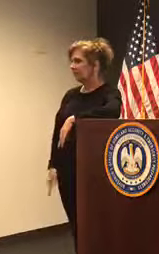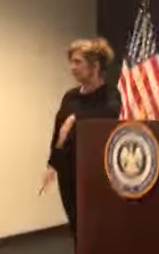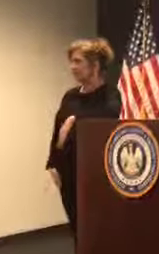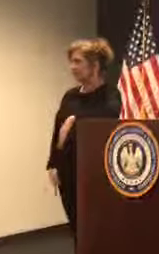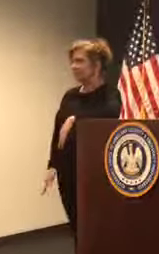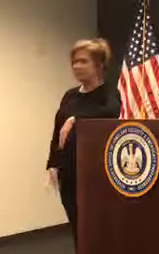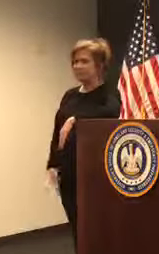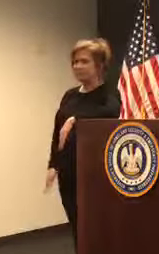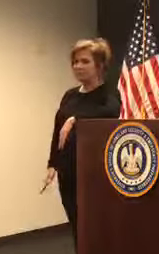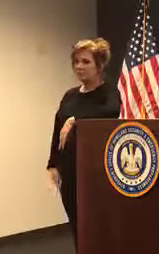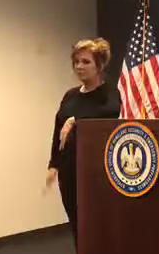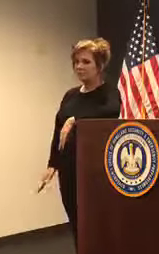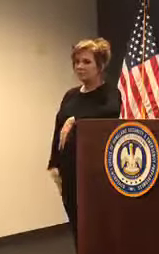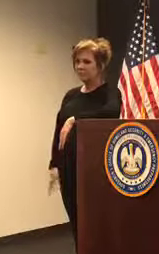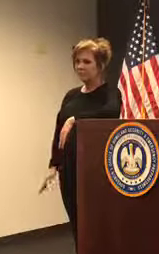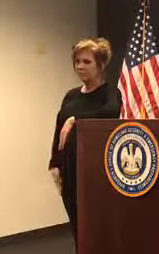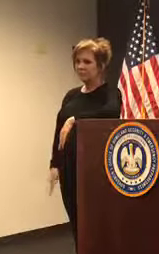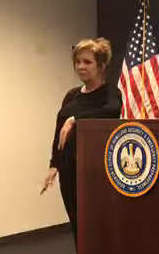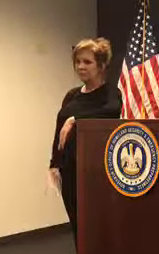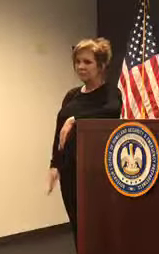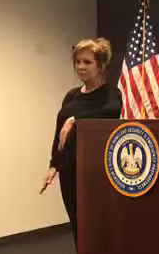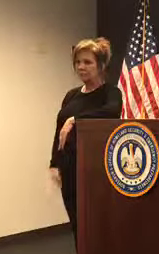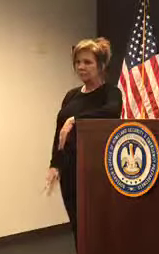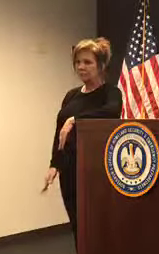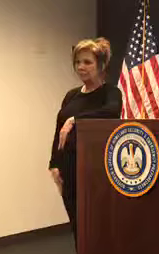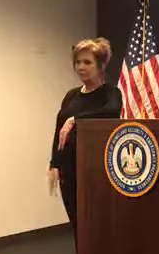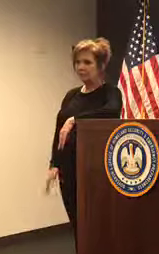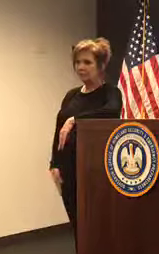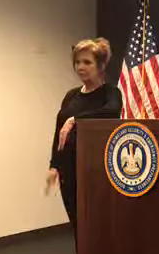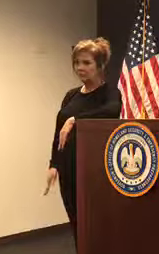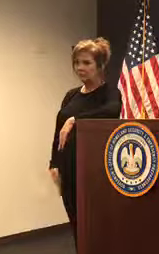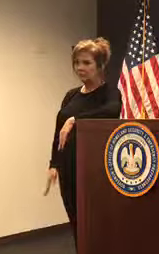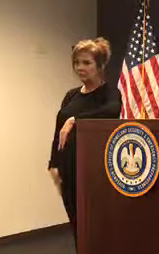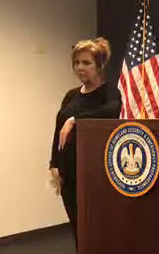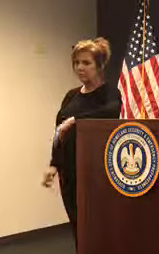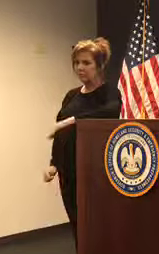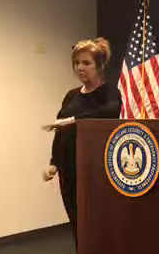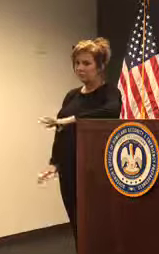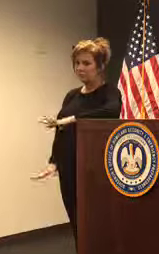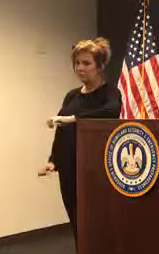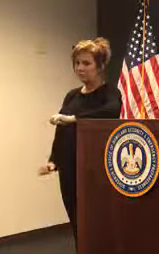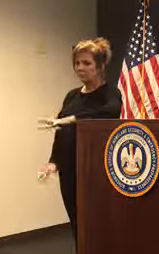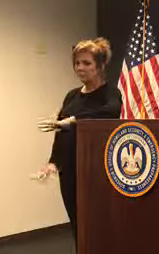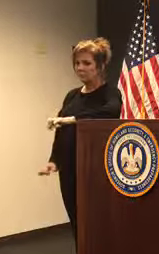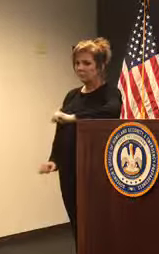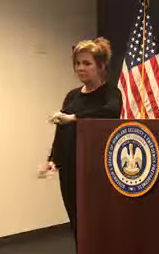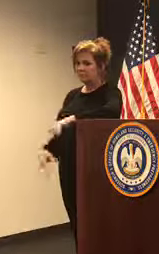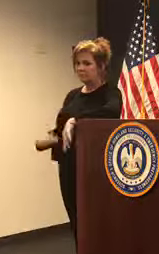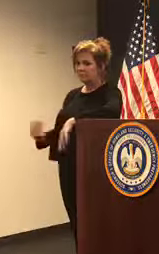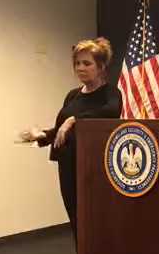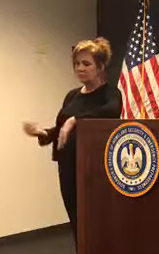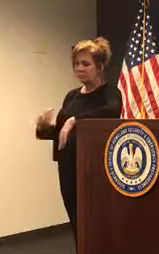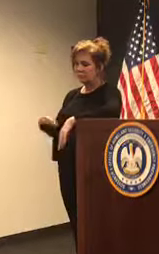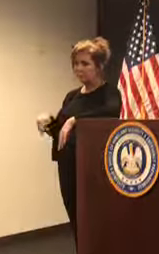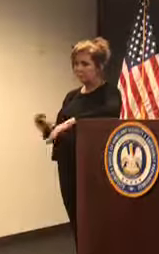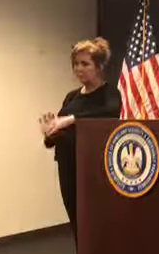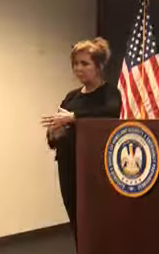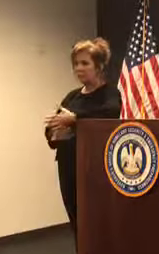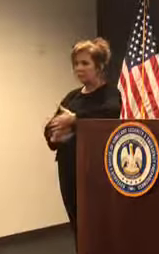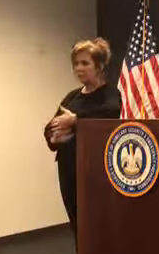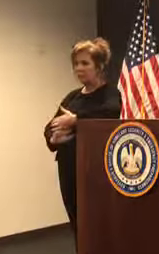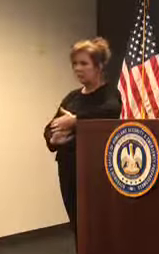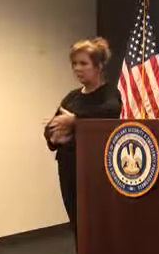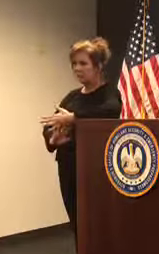That's going to be, isn't that the DeWitt Center? Is that right? Isn't that the DeWitt? Sure. Charles Fall. Charles